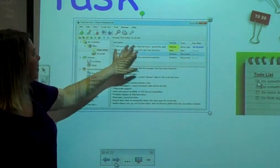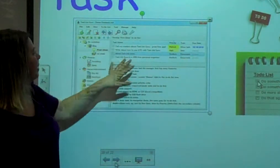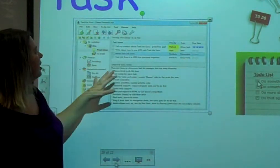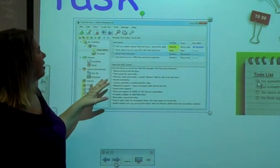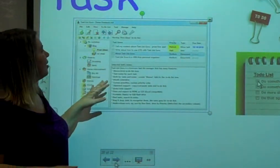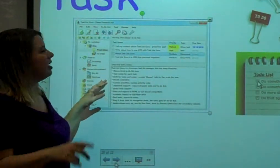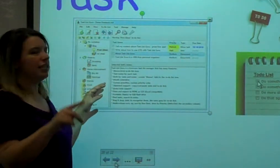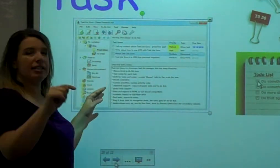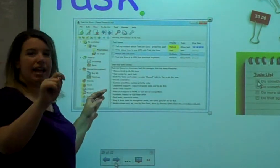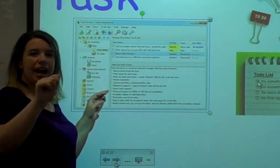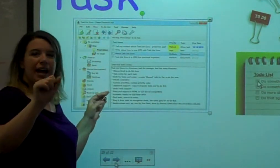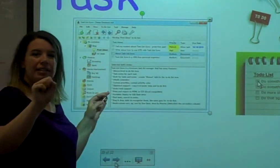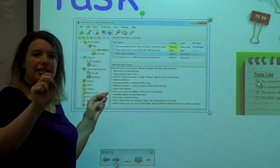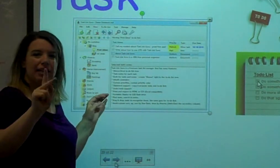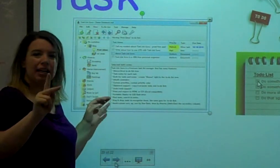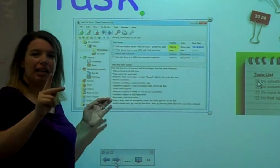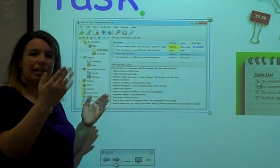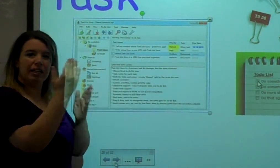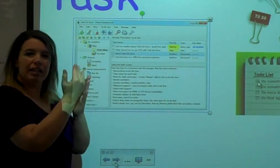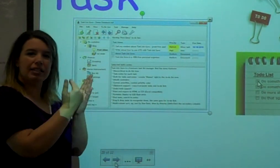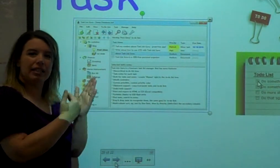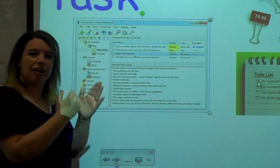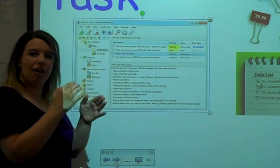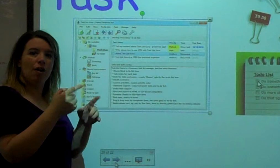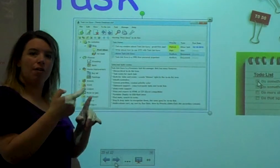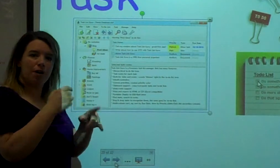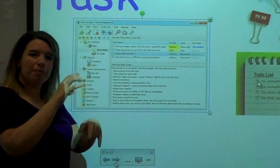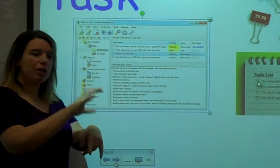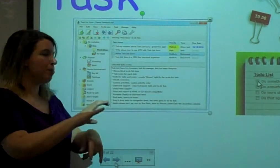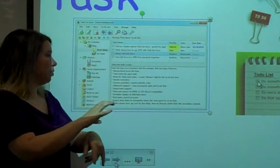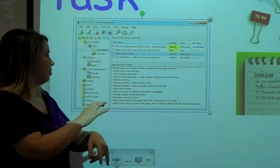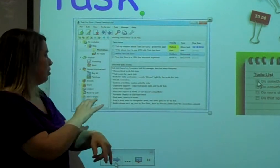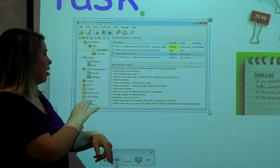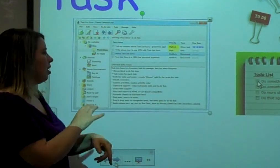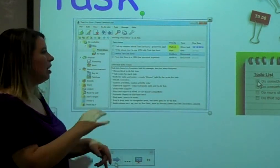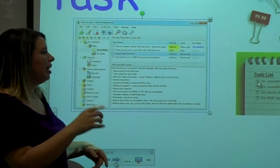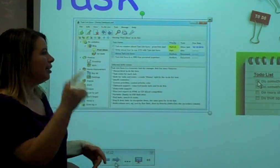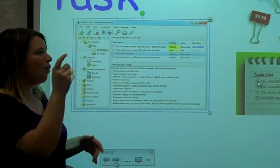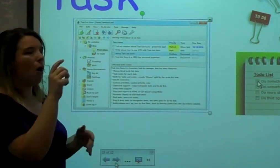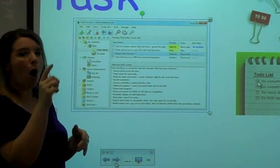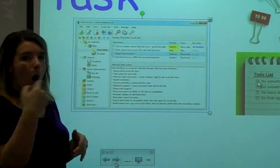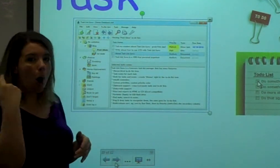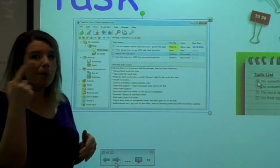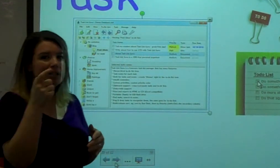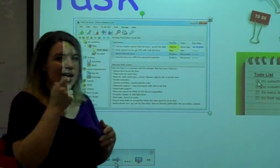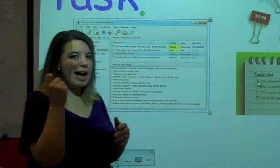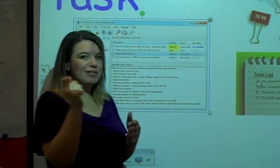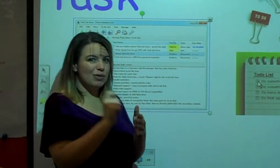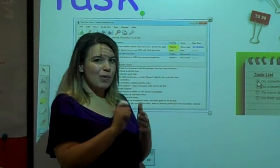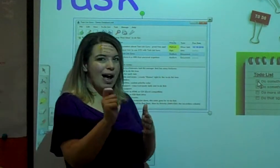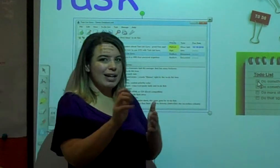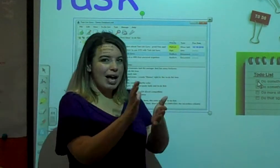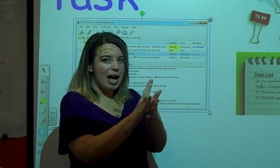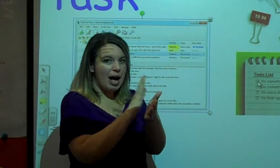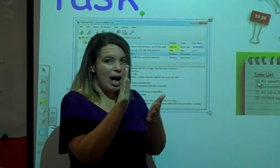And here is a task list from the computer. You don't always have to write it